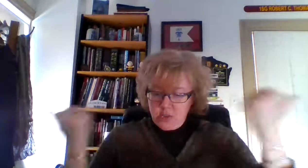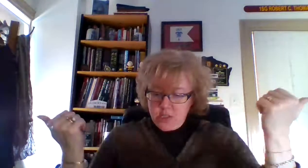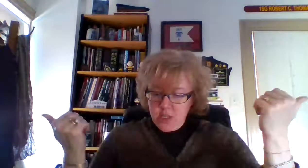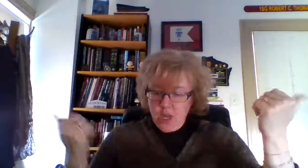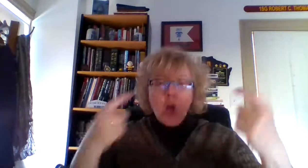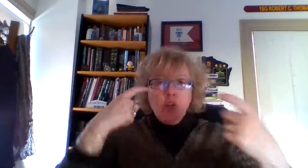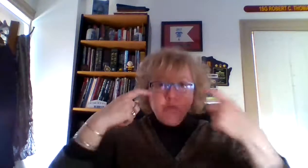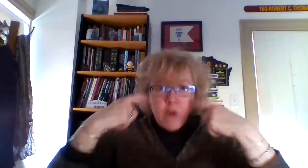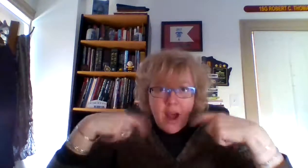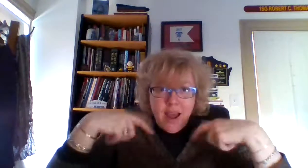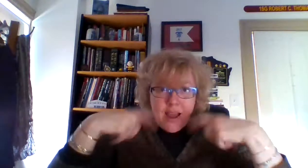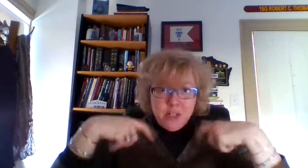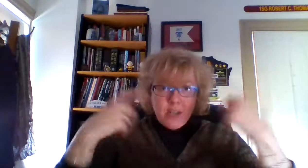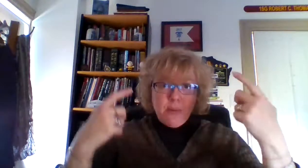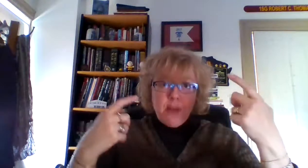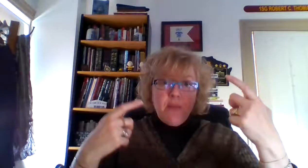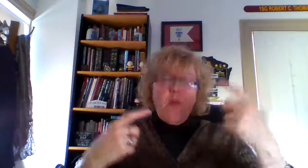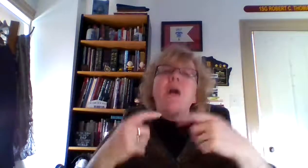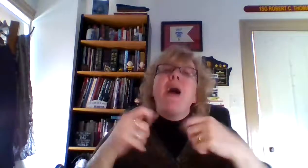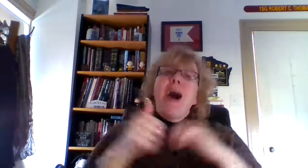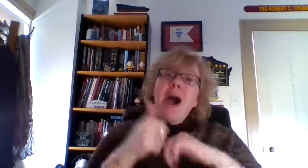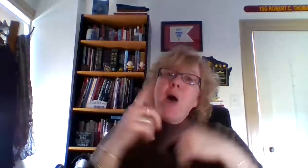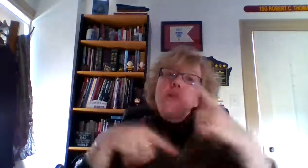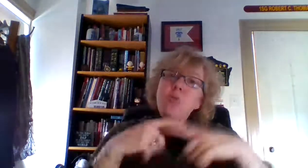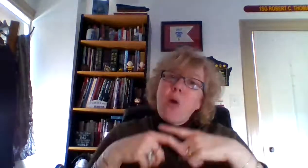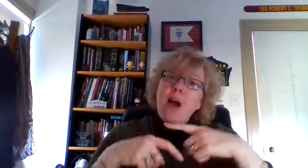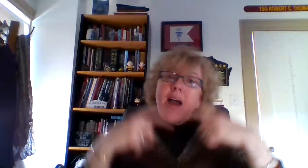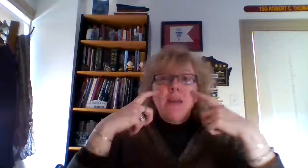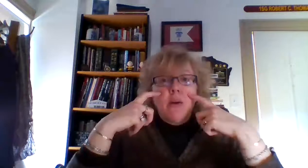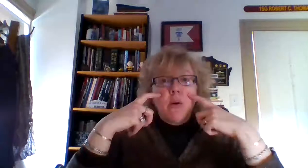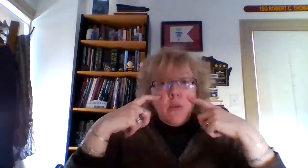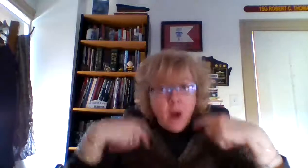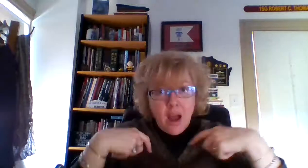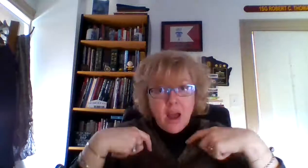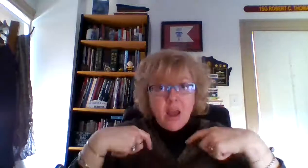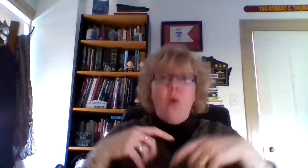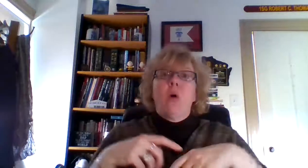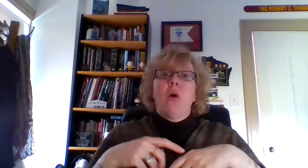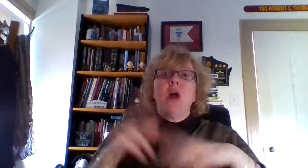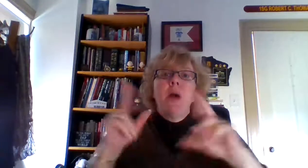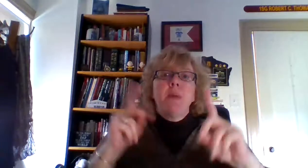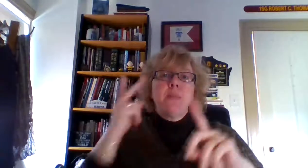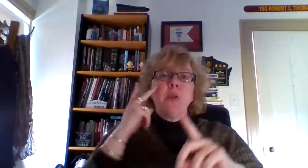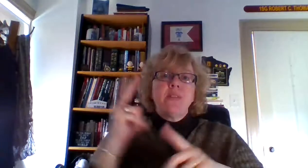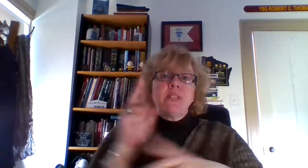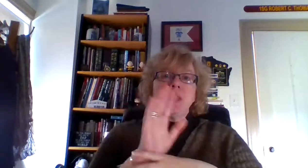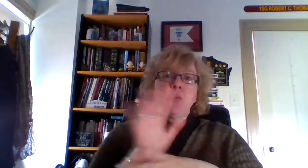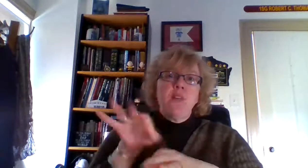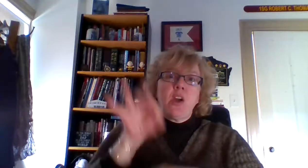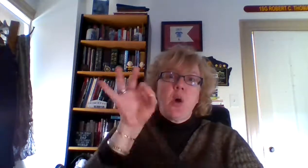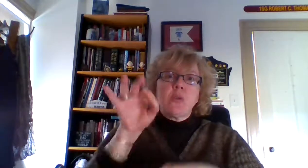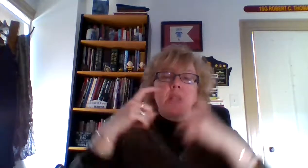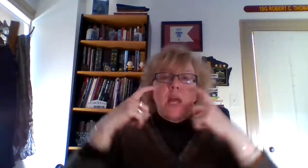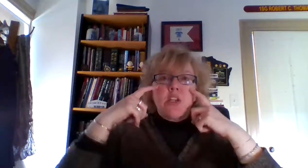shoulders. Cry. We talked about that before. How you cry. Cry. Or people have seen the movie Ghost. Like she just,